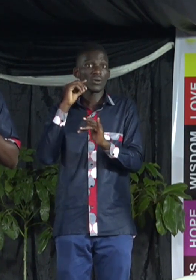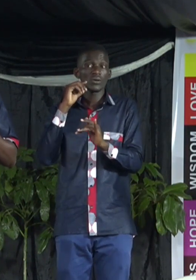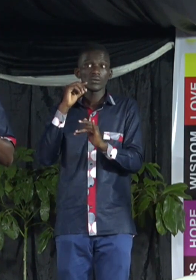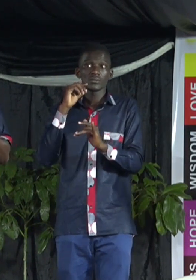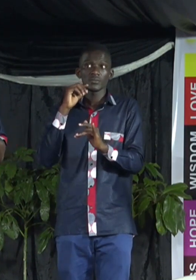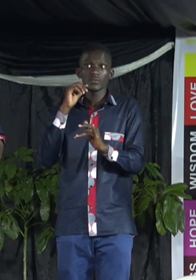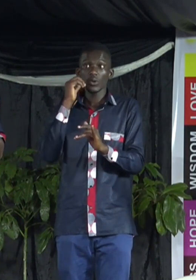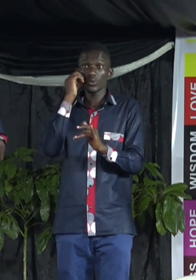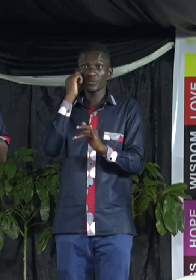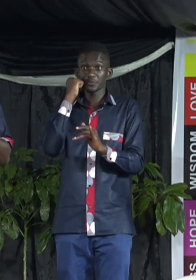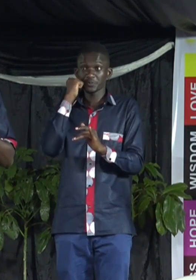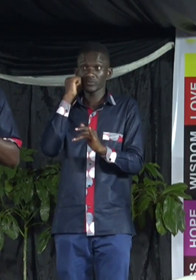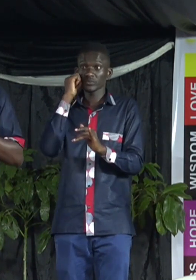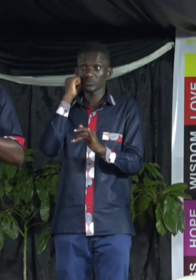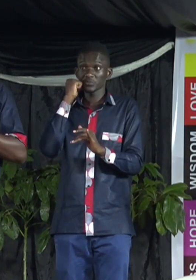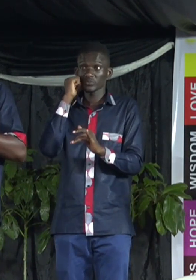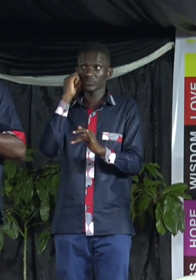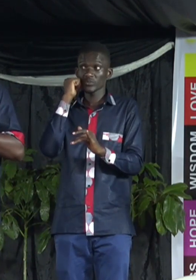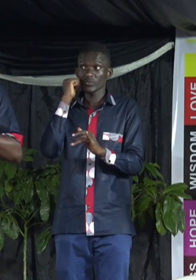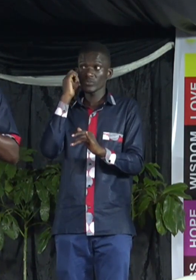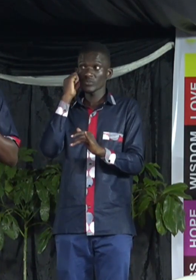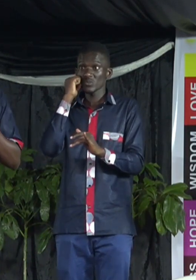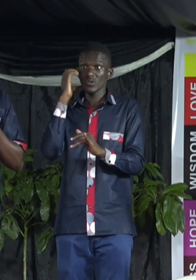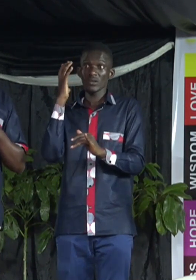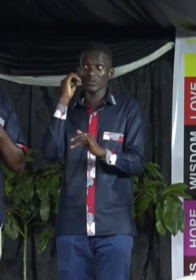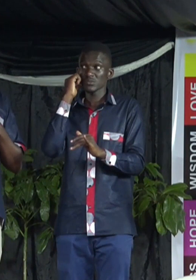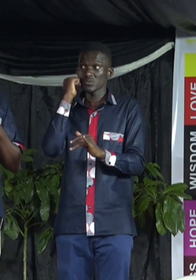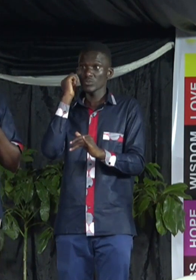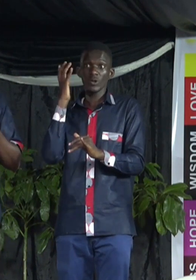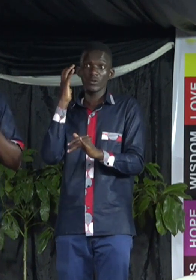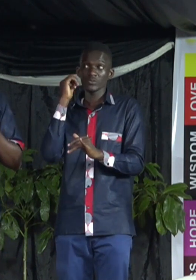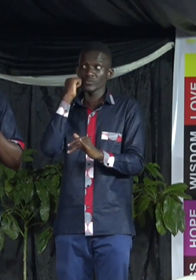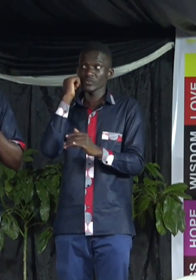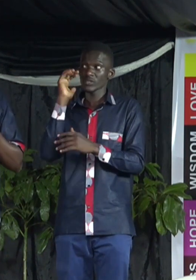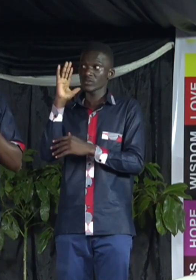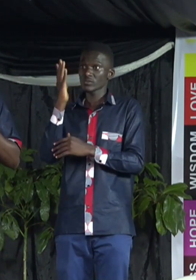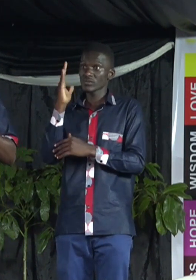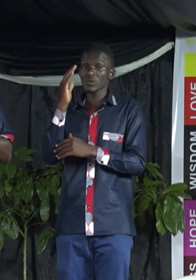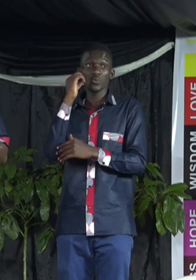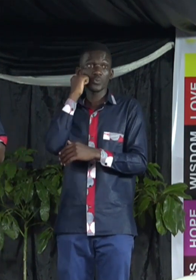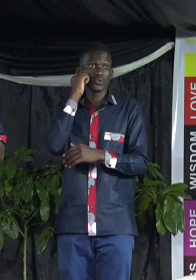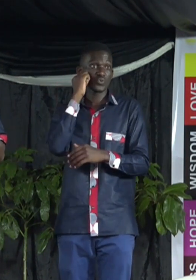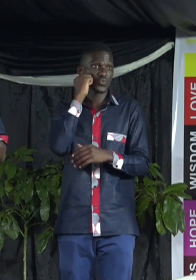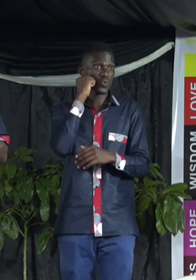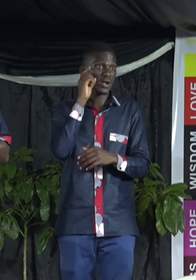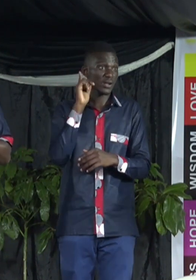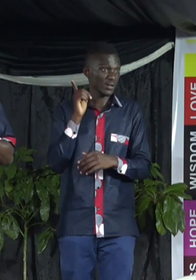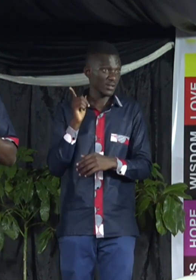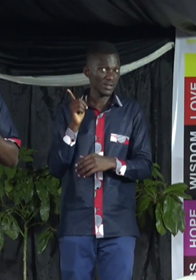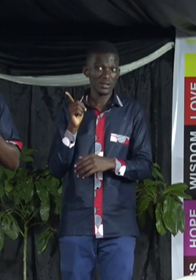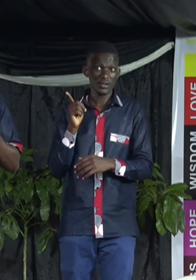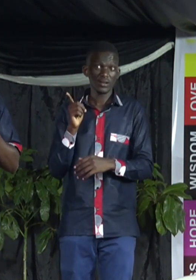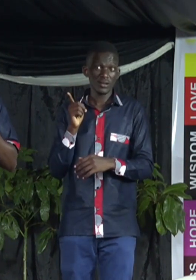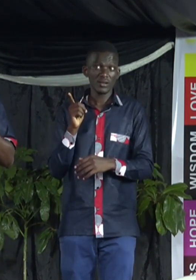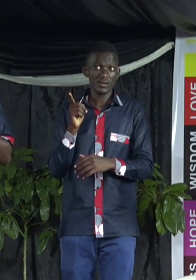just nenga ye ekibala kya lekta okezeka nkuletere ku kyomanyi. Let's use an orange tree as an example. Omuchungwa, an orange